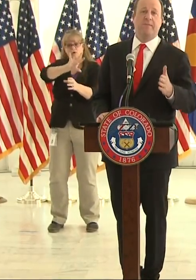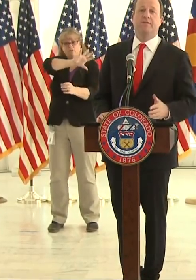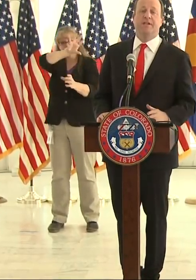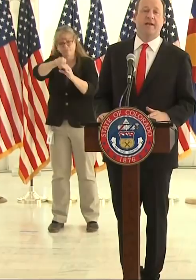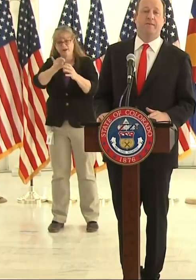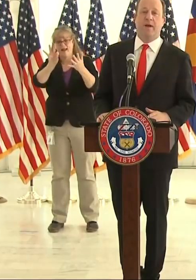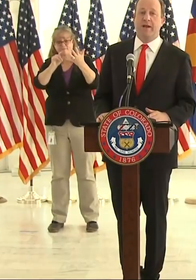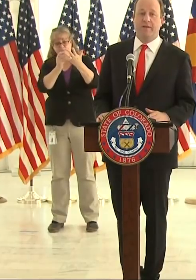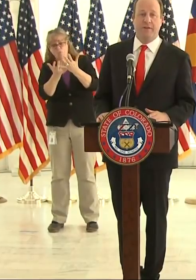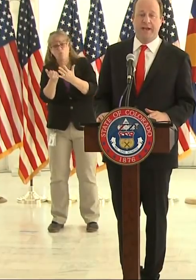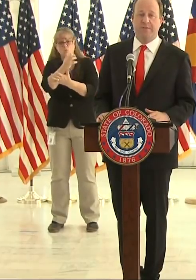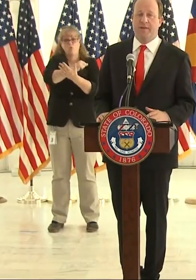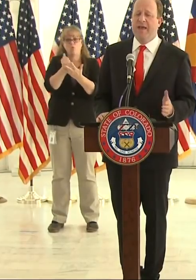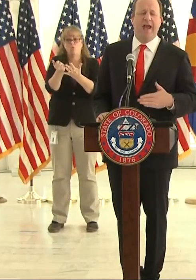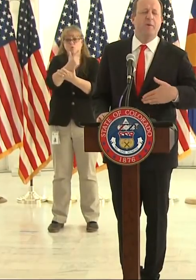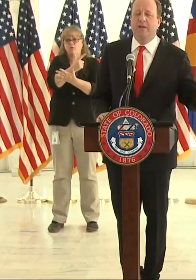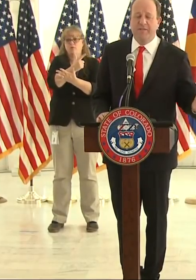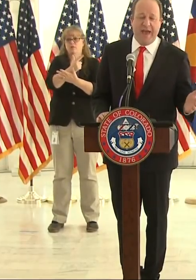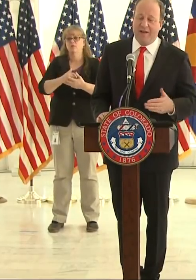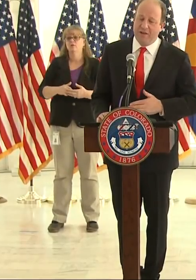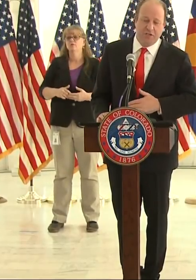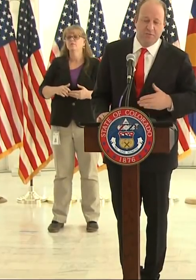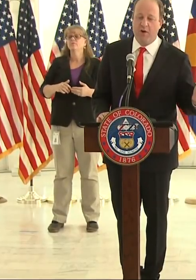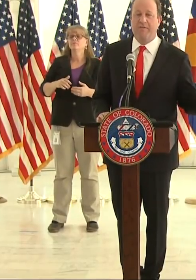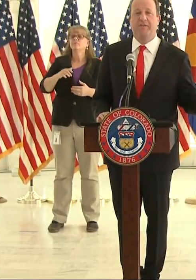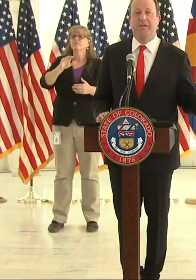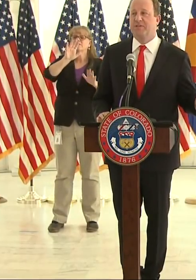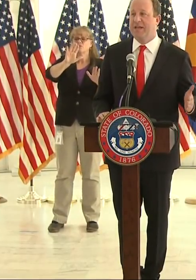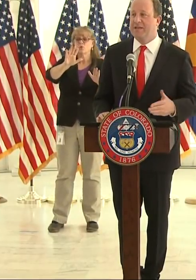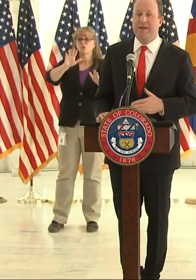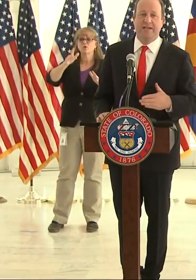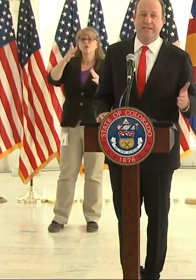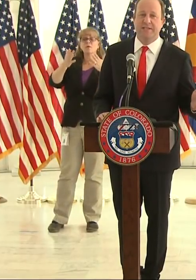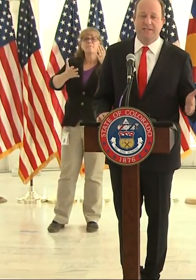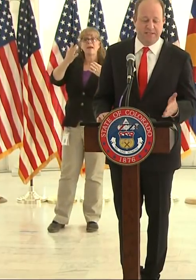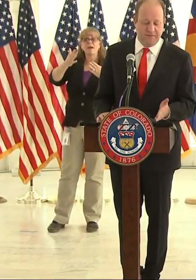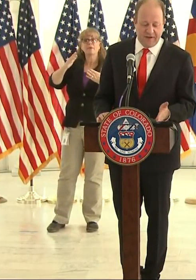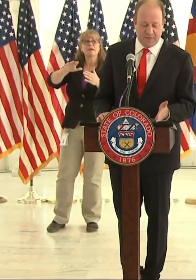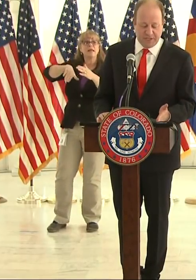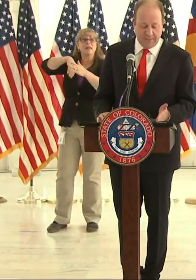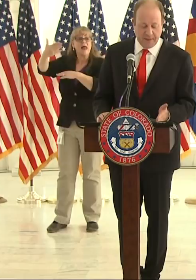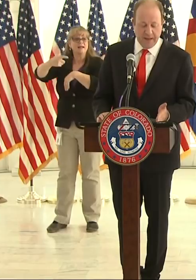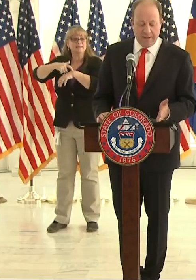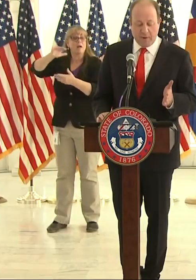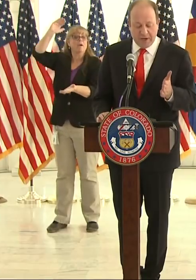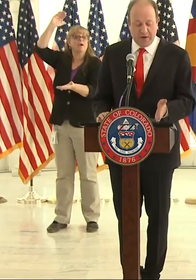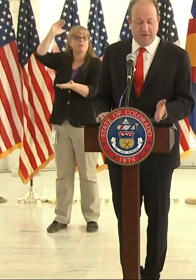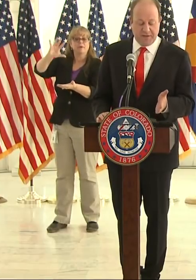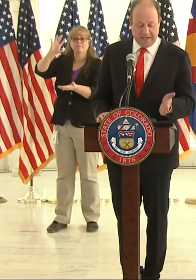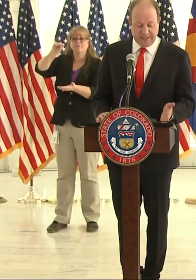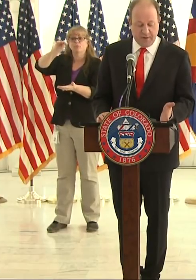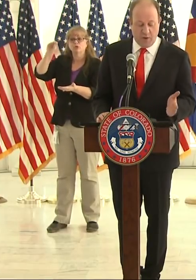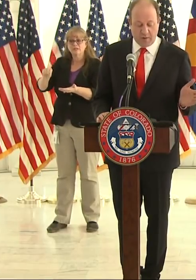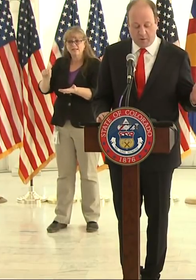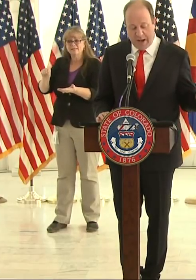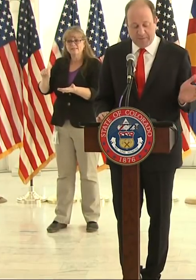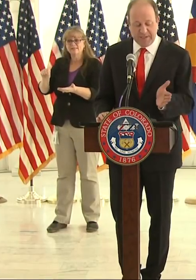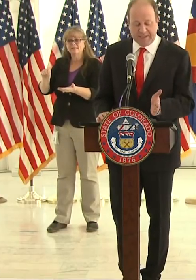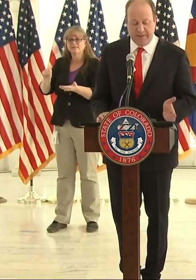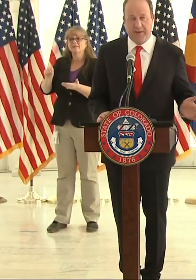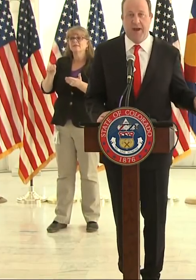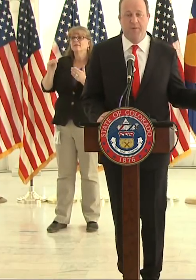be 50%, right, for the next month. And we would love that. You could do more at 50% than you can at 60 to 65%. But we don't have all the testing we want.